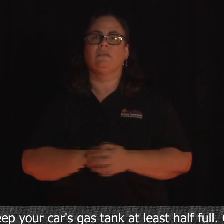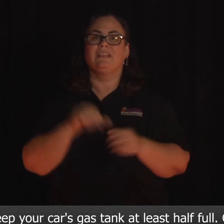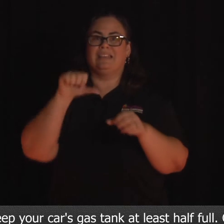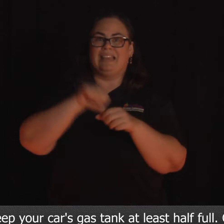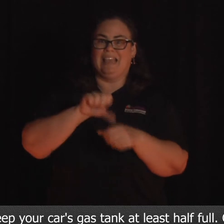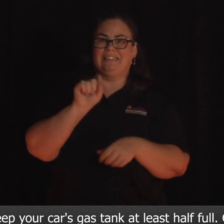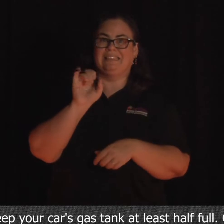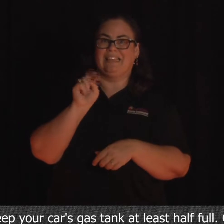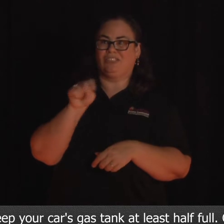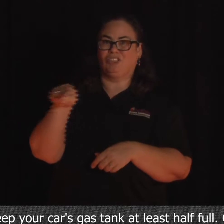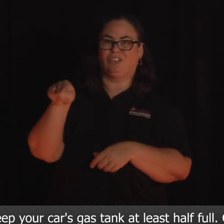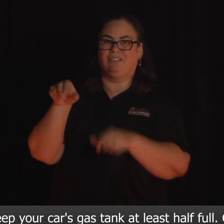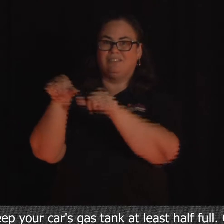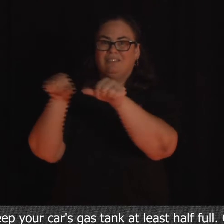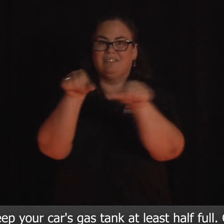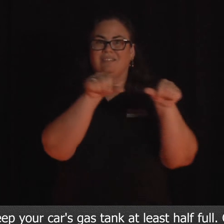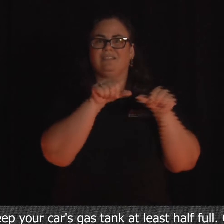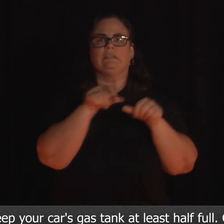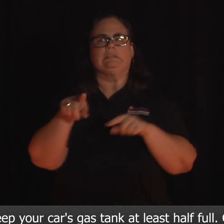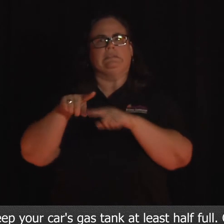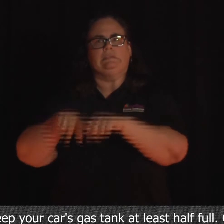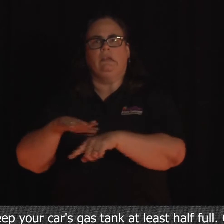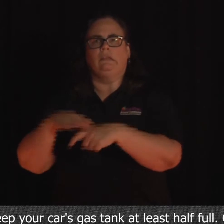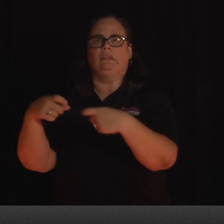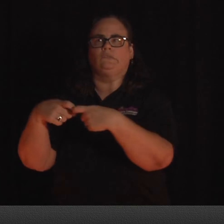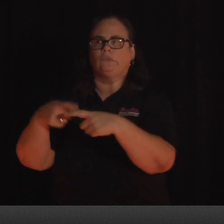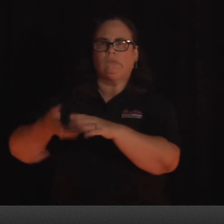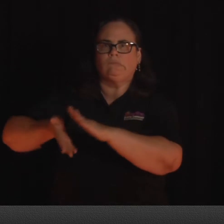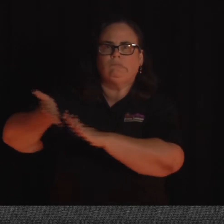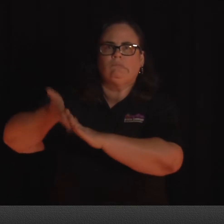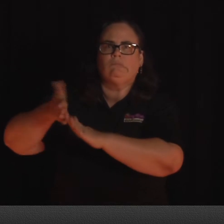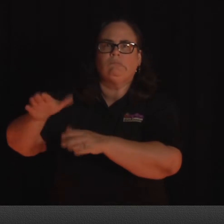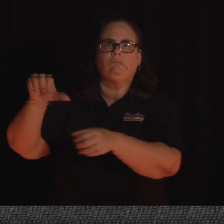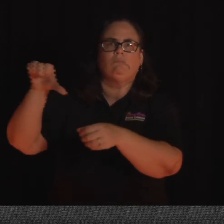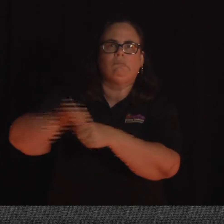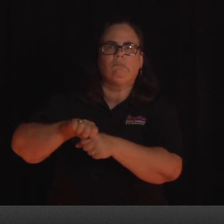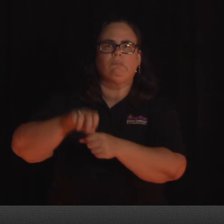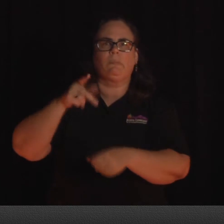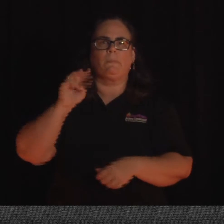Gas stations rely on electricity to power the pumps.